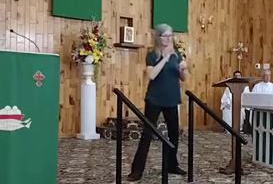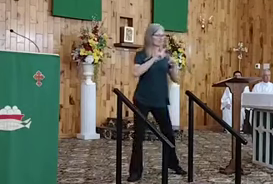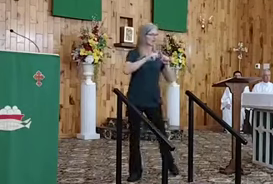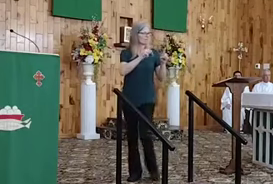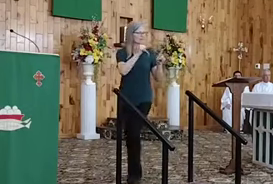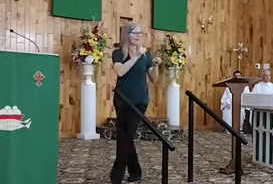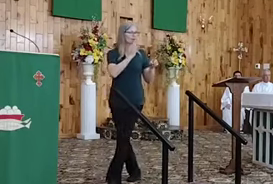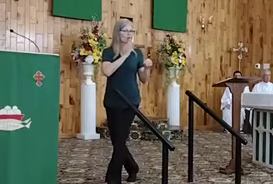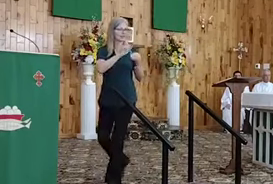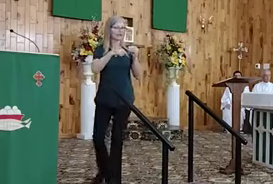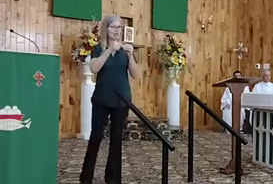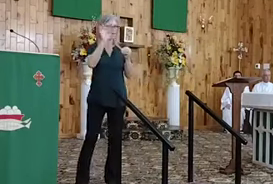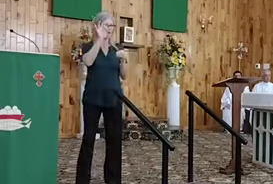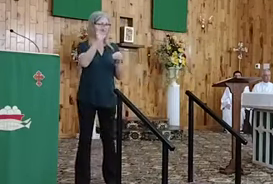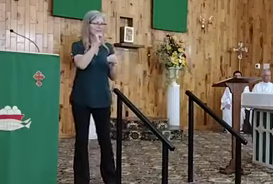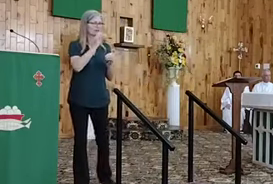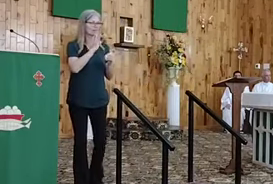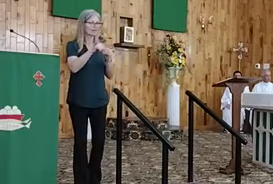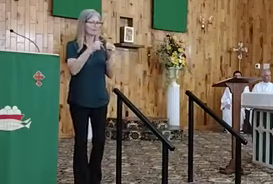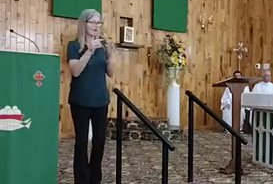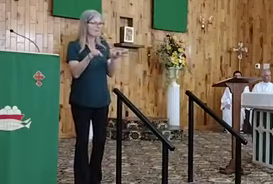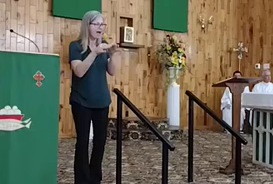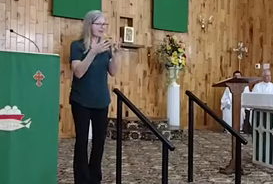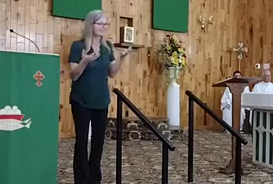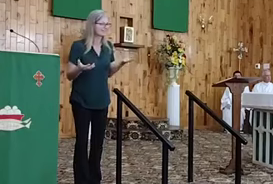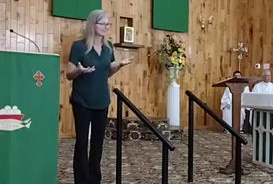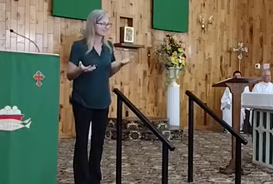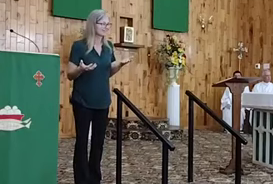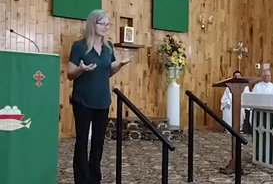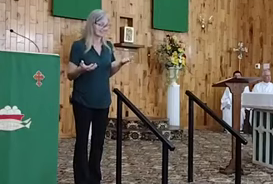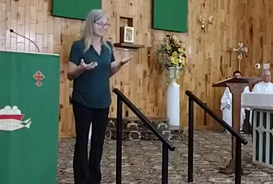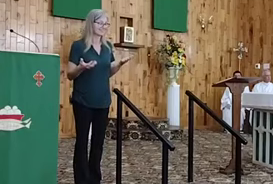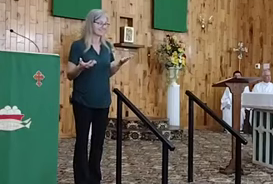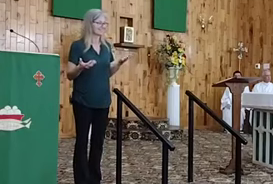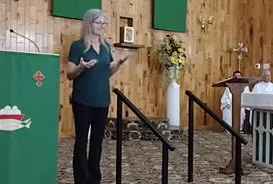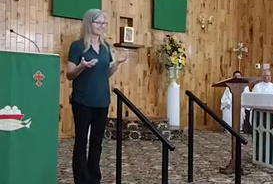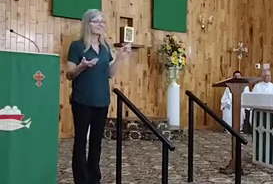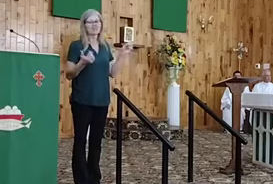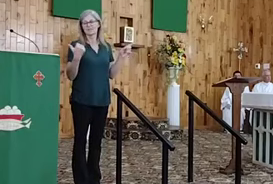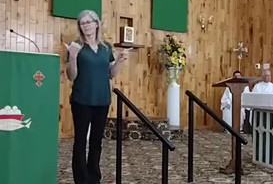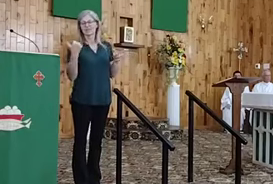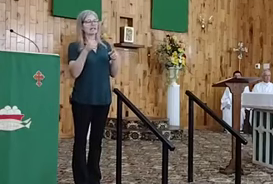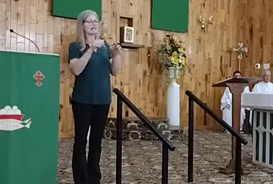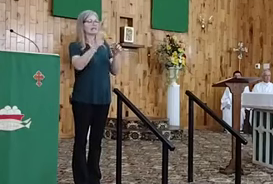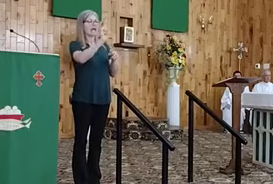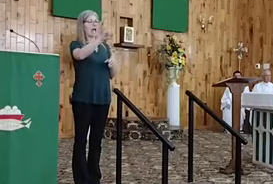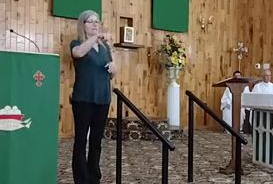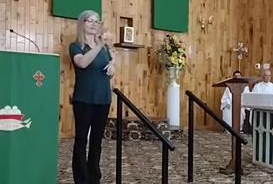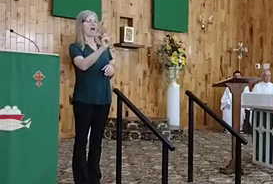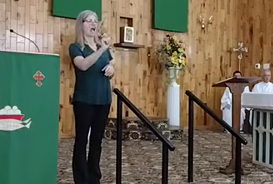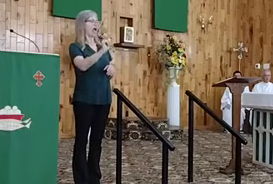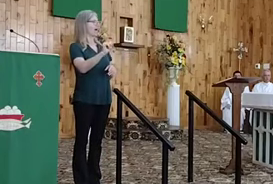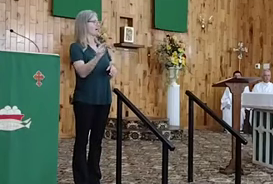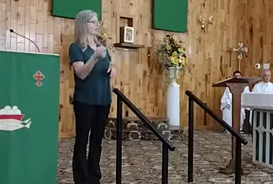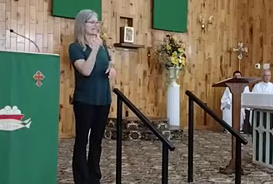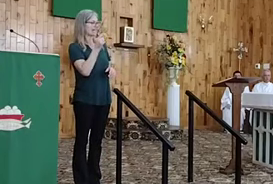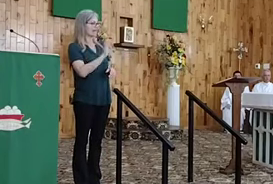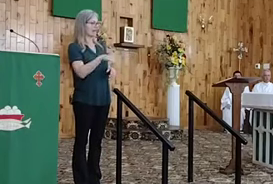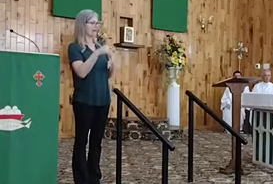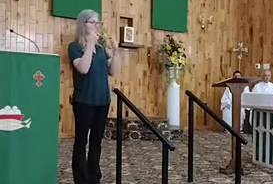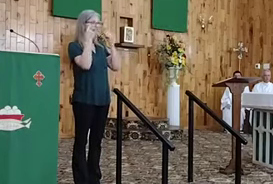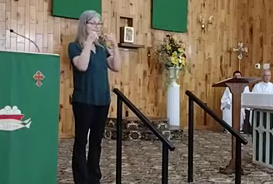the Mass. Can I do that? When the man was restored, when Ephata was spoken, when he was opened, his eyes were opened, and his